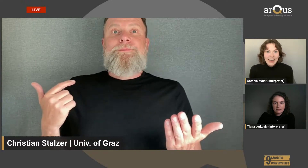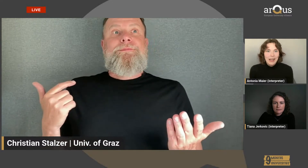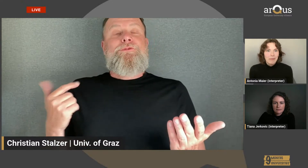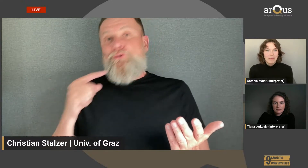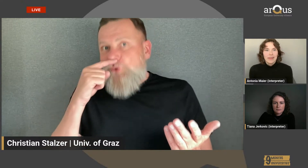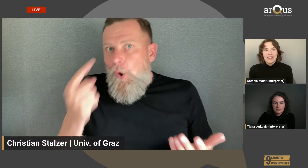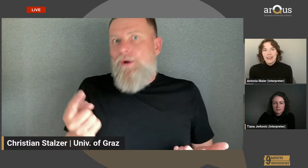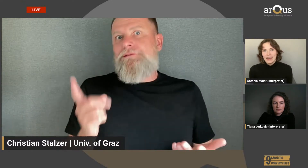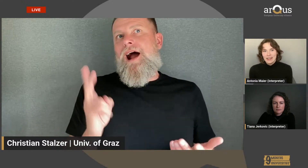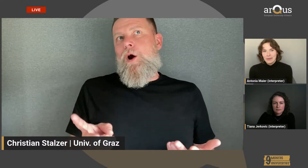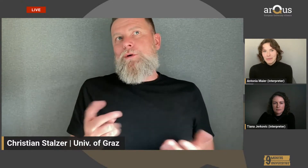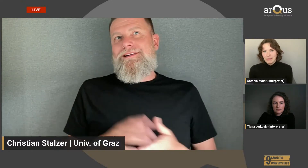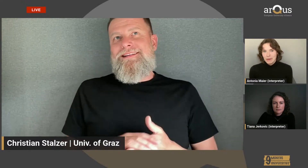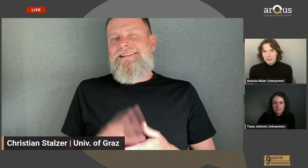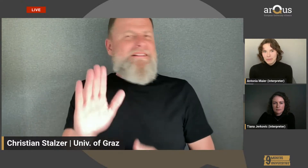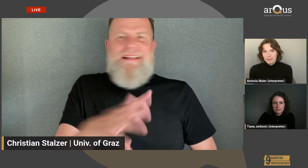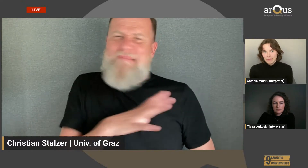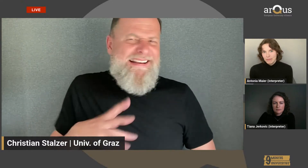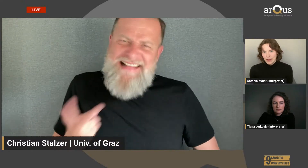today